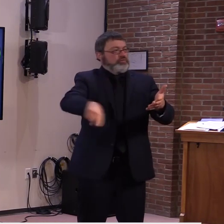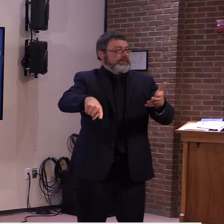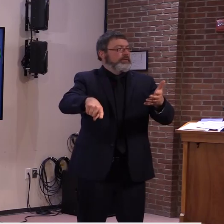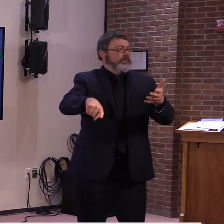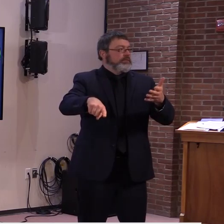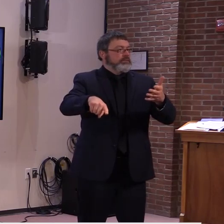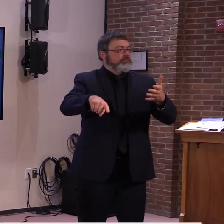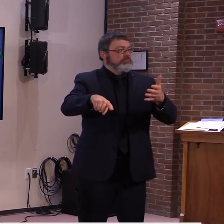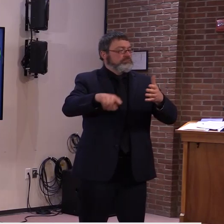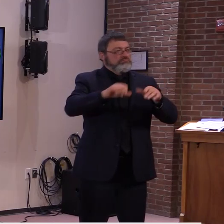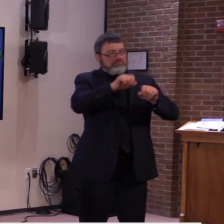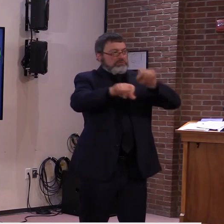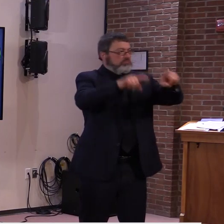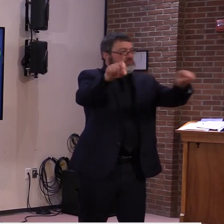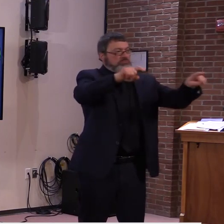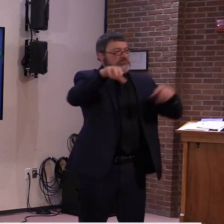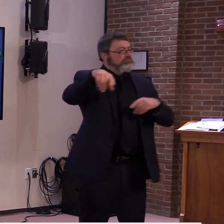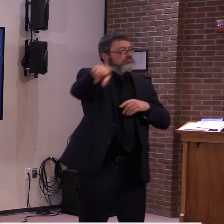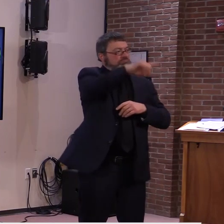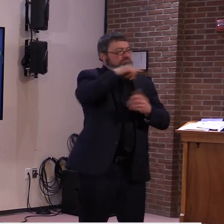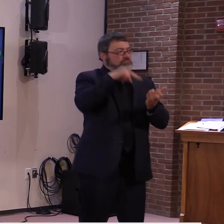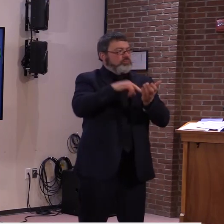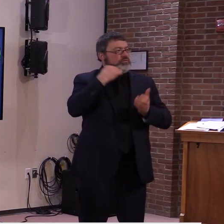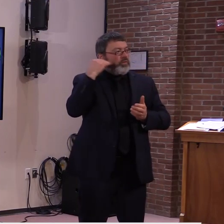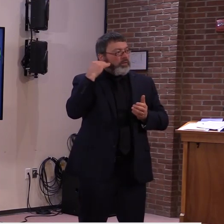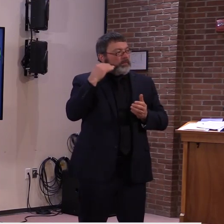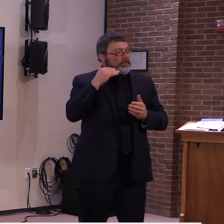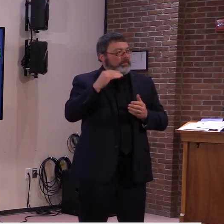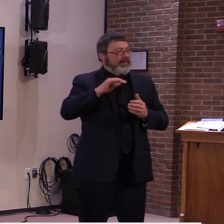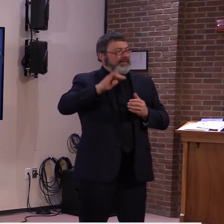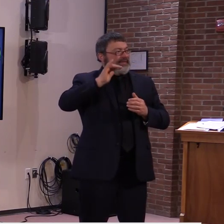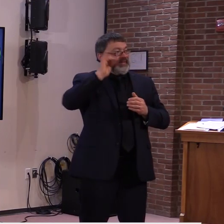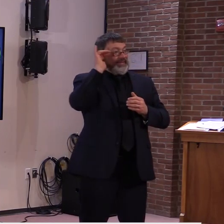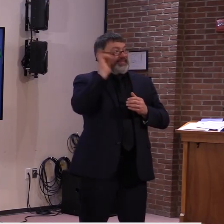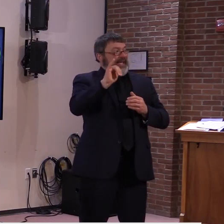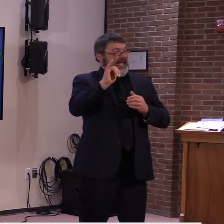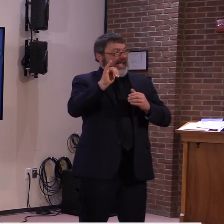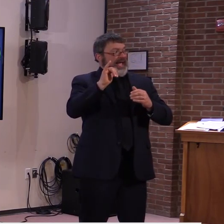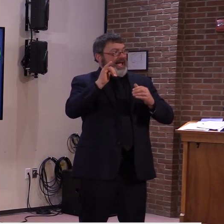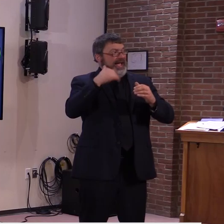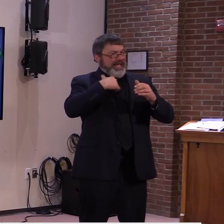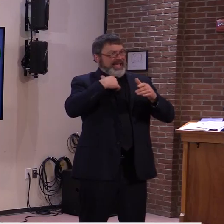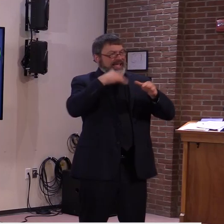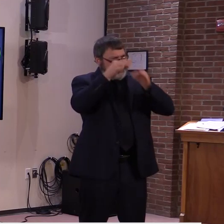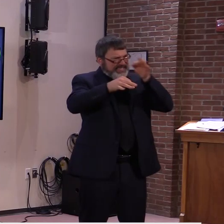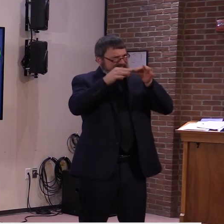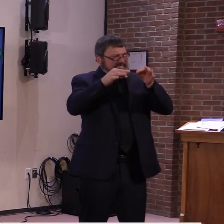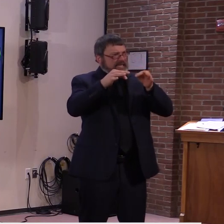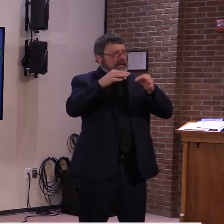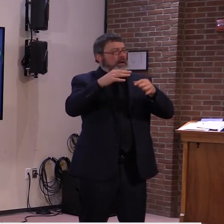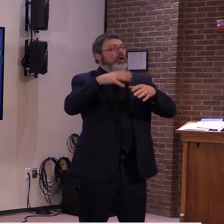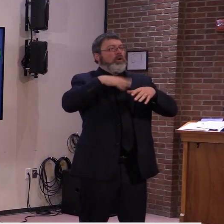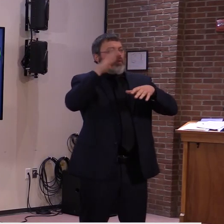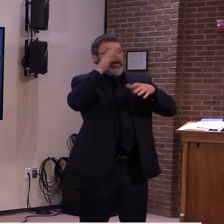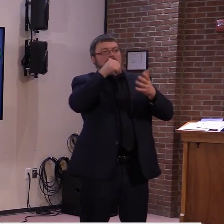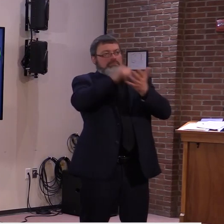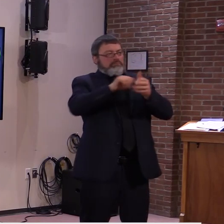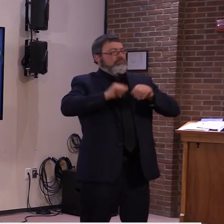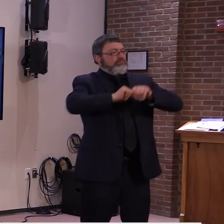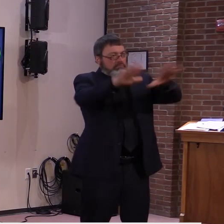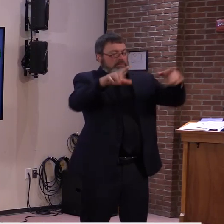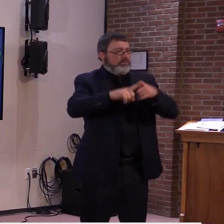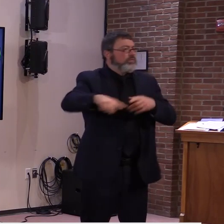all these communications will be going out to long-term care facilities today. I did want to update you on contact tracing.